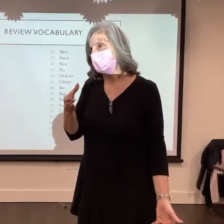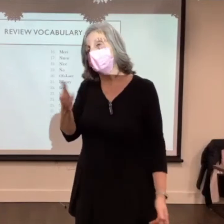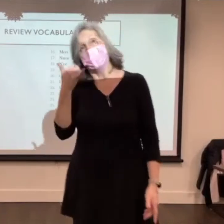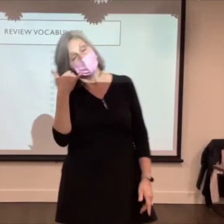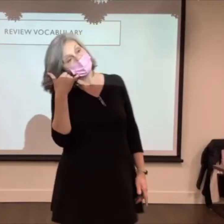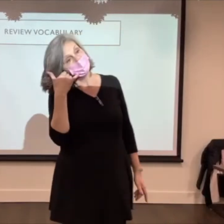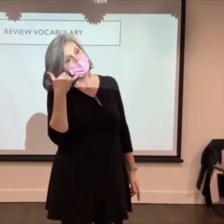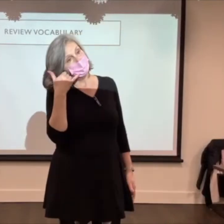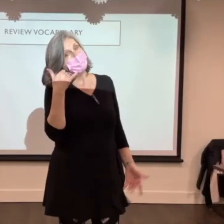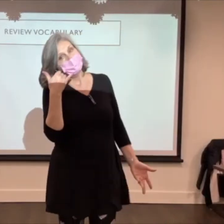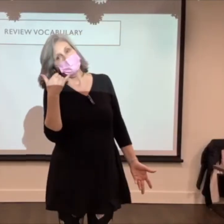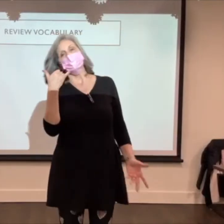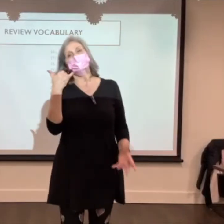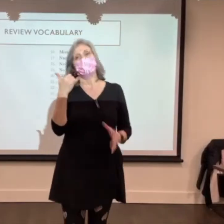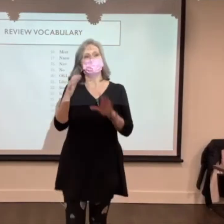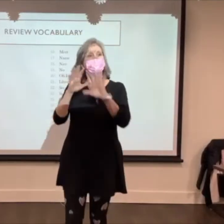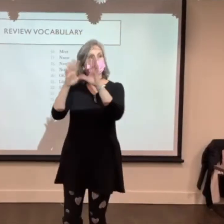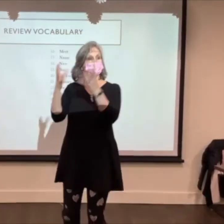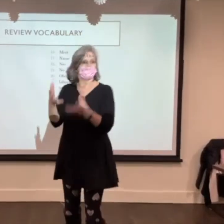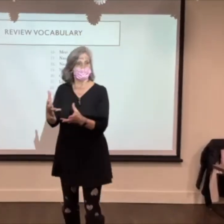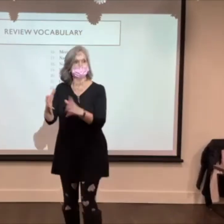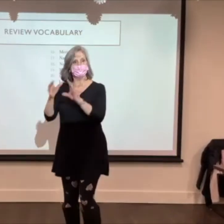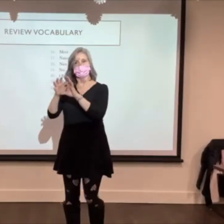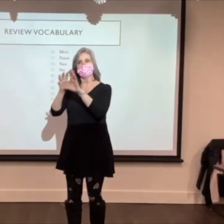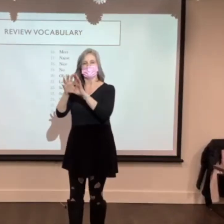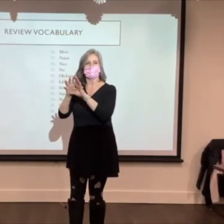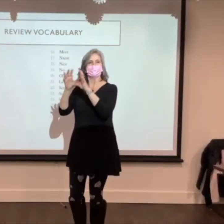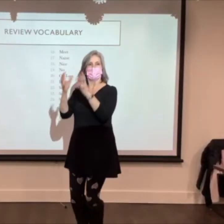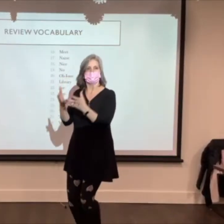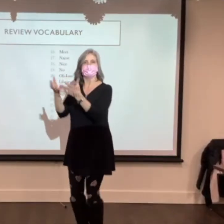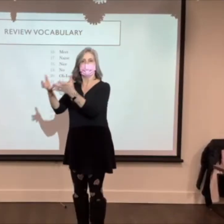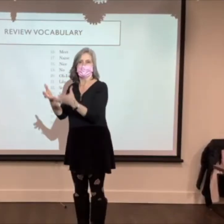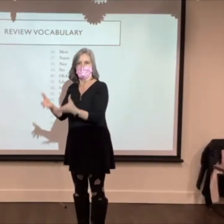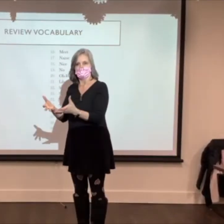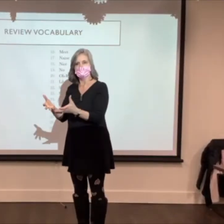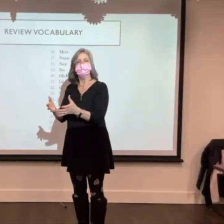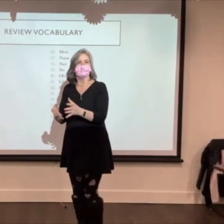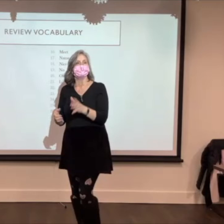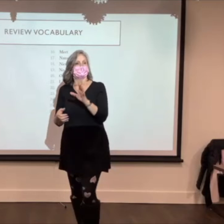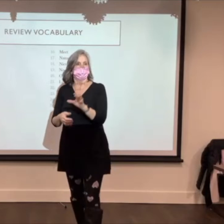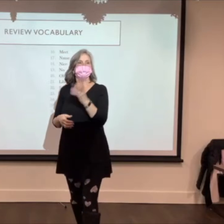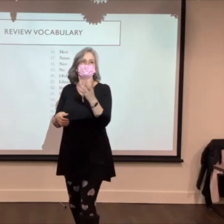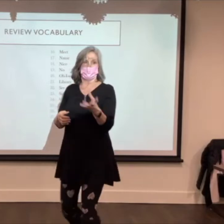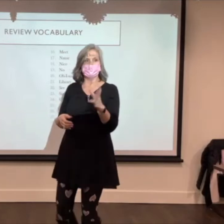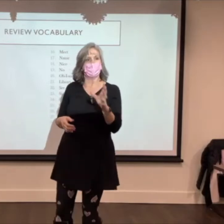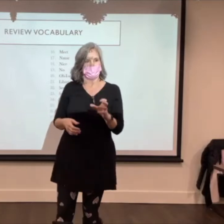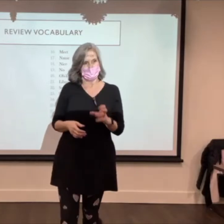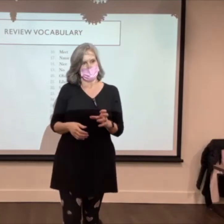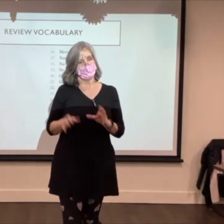right? Because these are picture-like. It looks like exactly what it is, but most signs aren't like that.